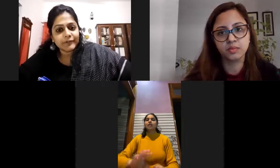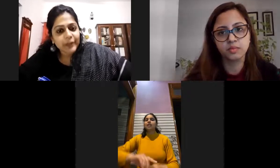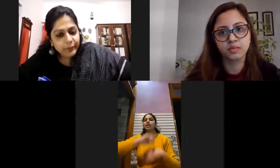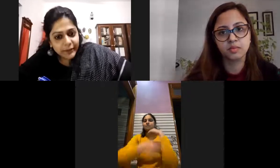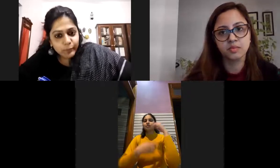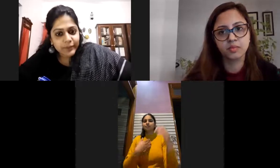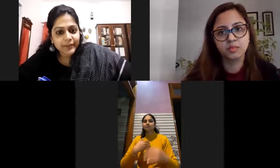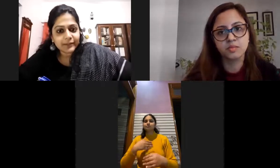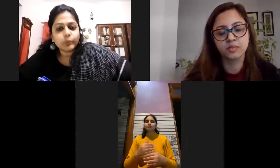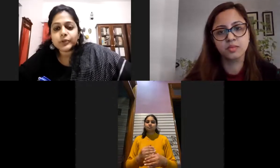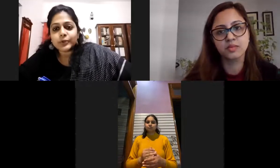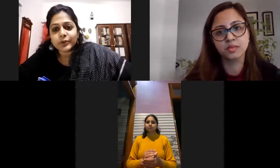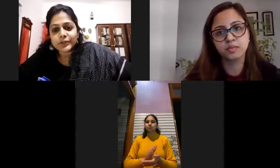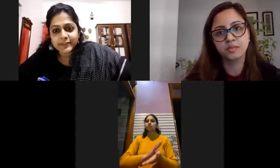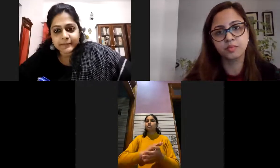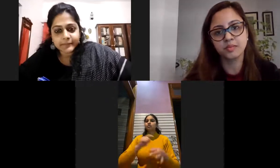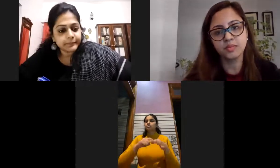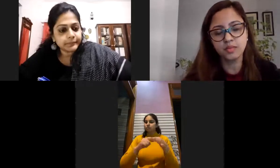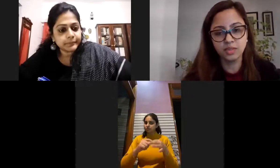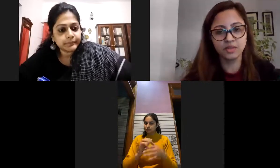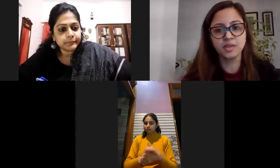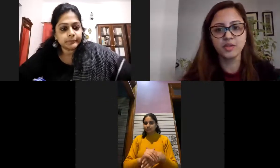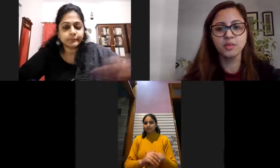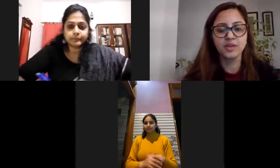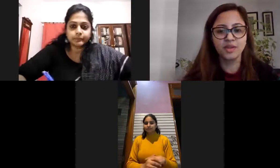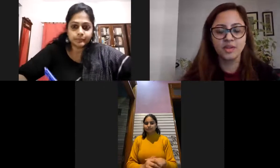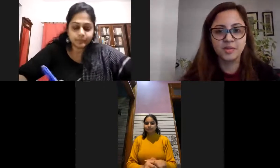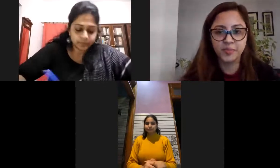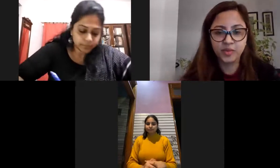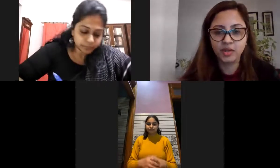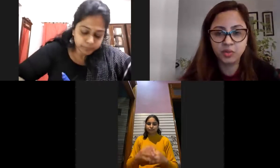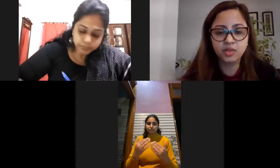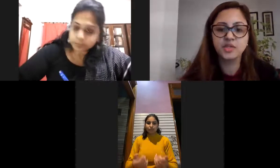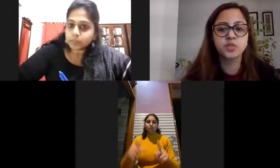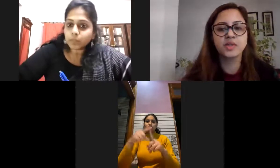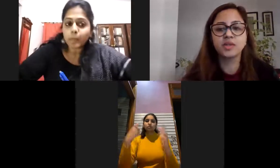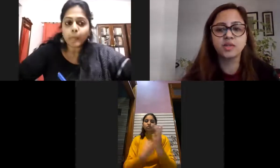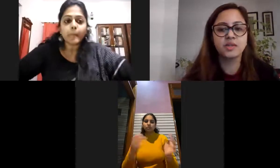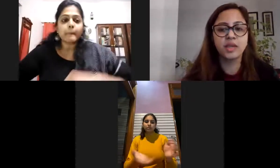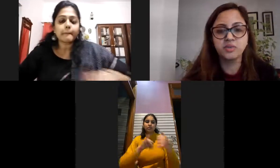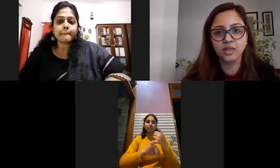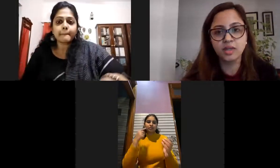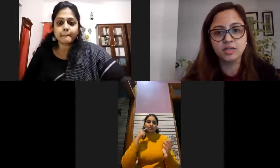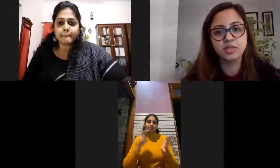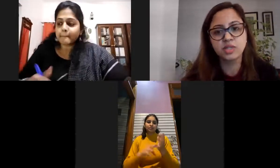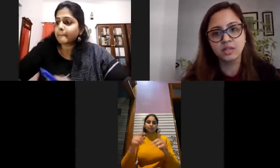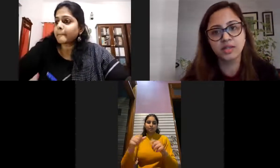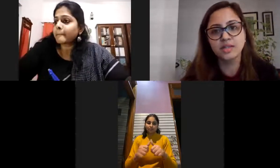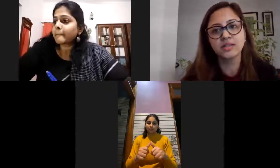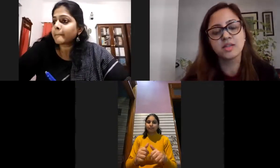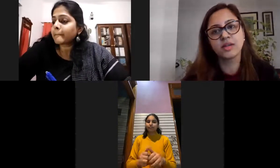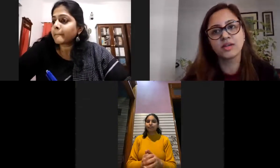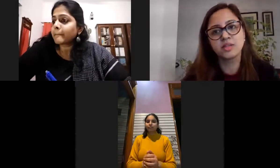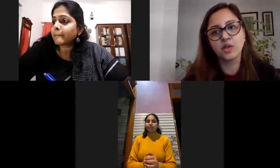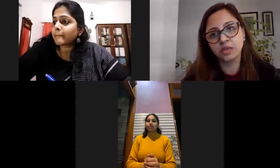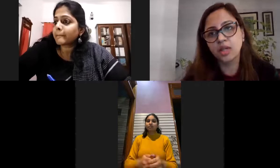All right, without any more delay, over to you, Dr. Sinha. Thank you. Karuna, Aishwarya, Enrika,